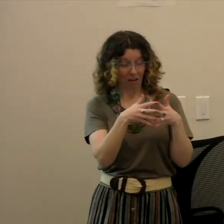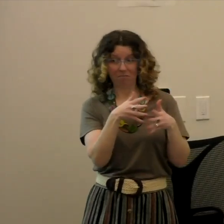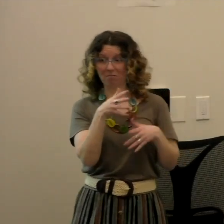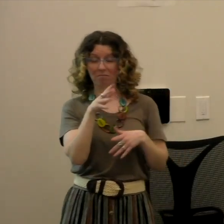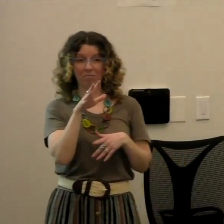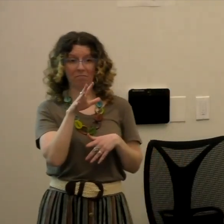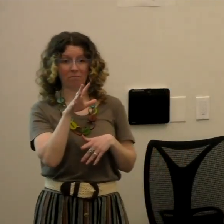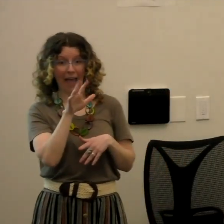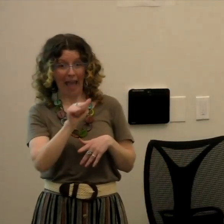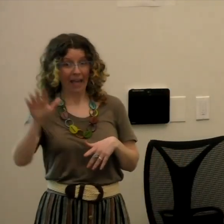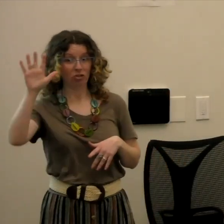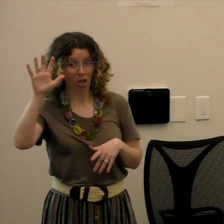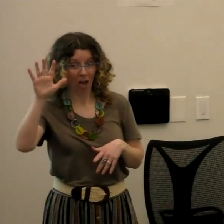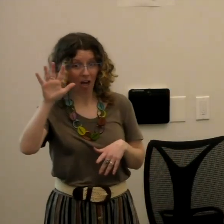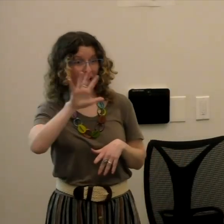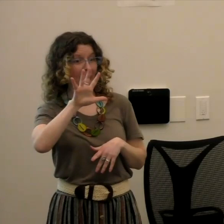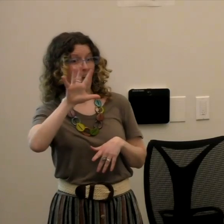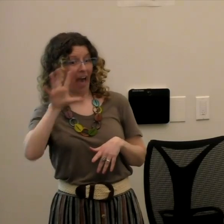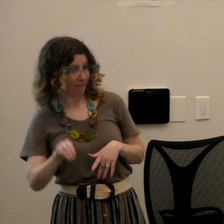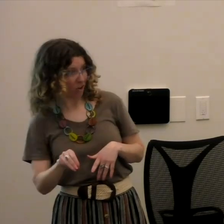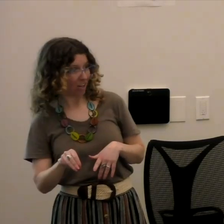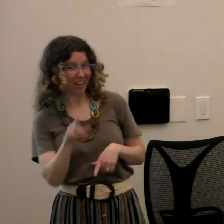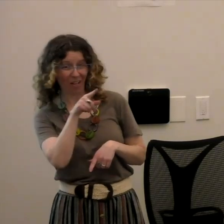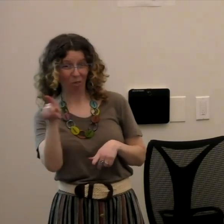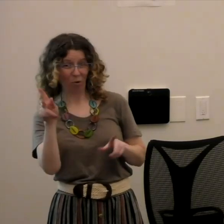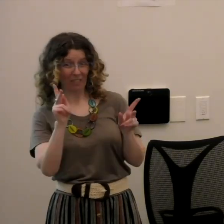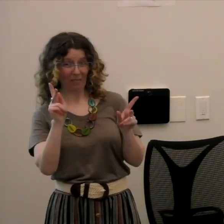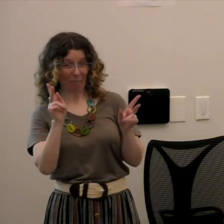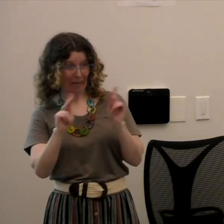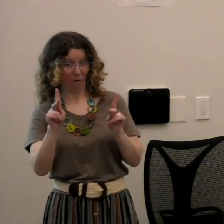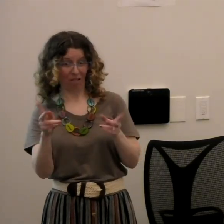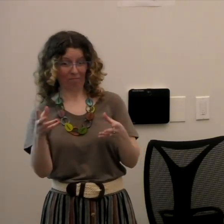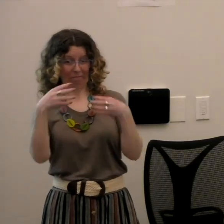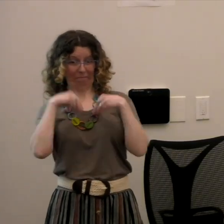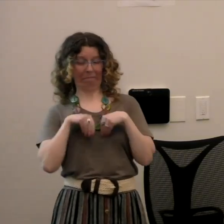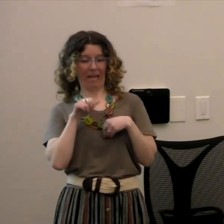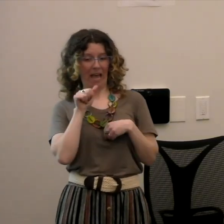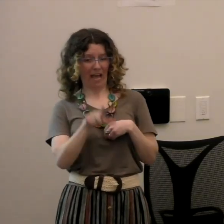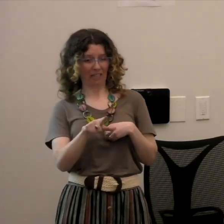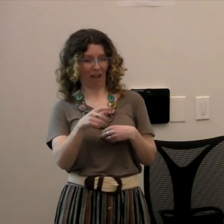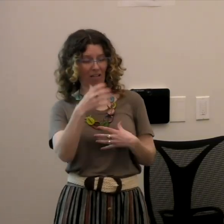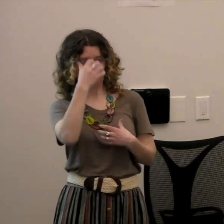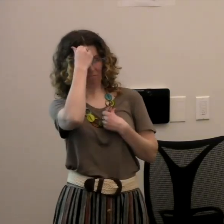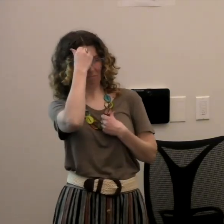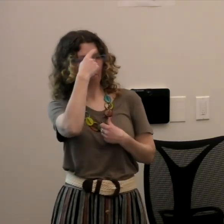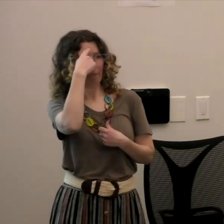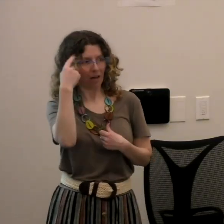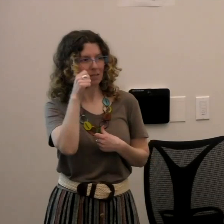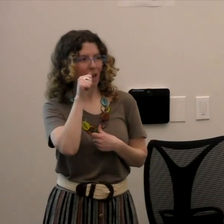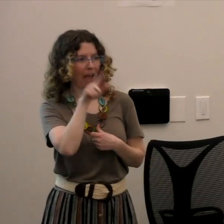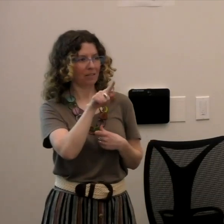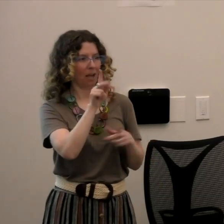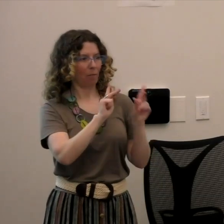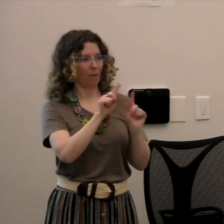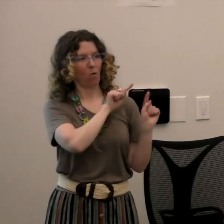in South America, Asia, Africa. Those individuals incorporated